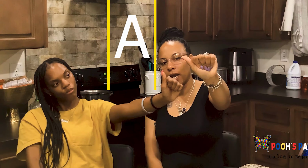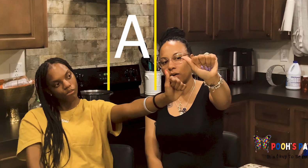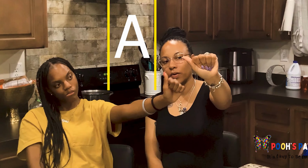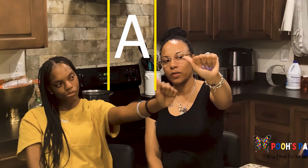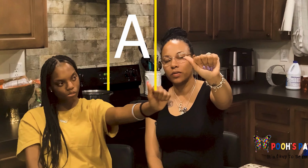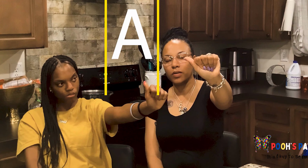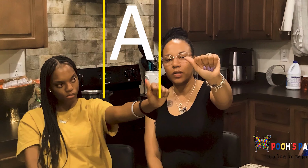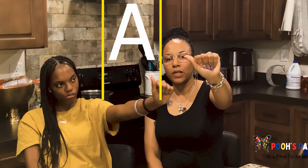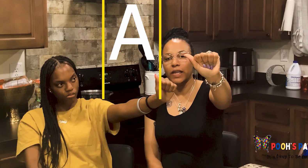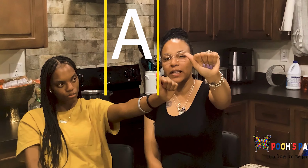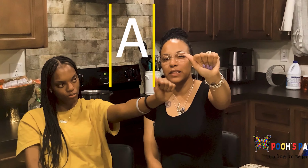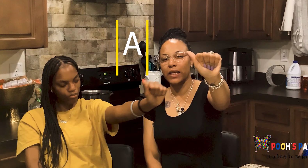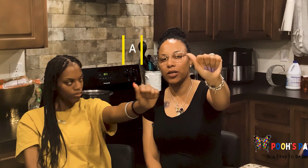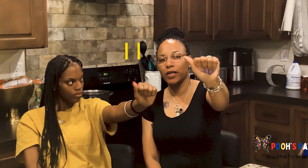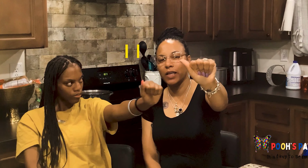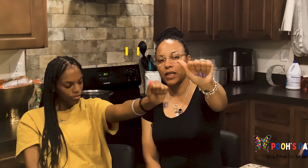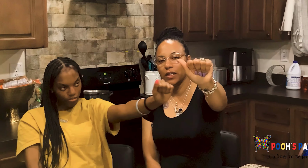outward. Next letter is,